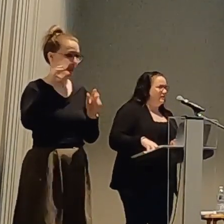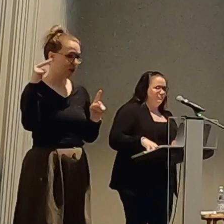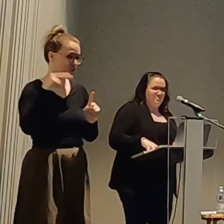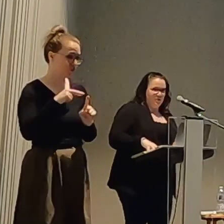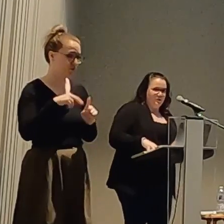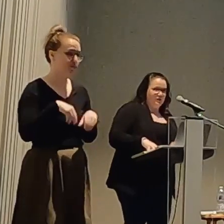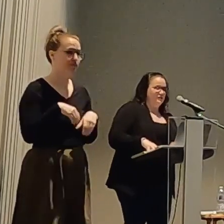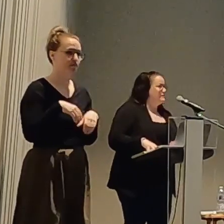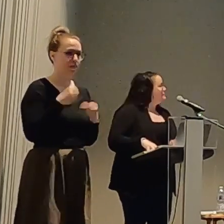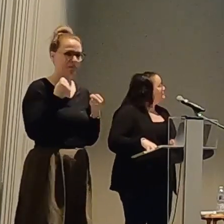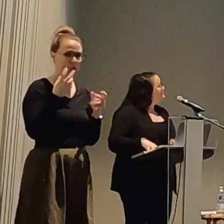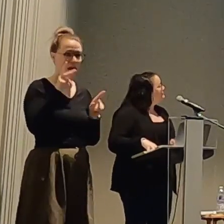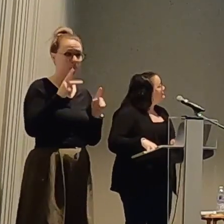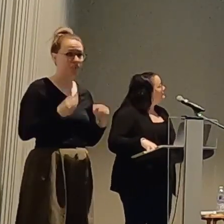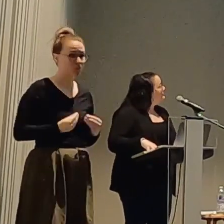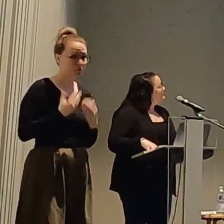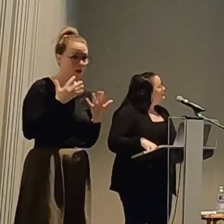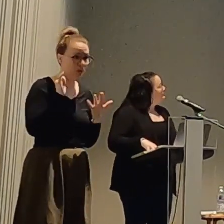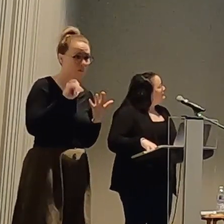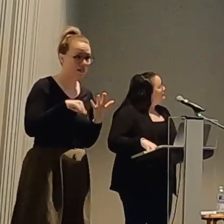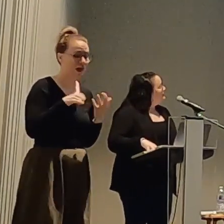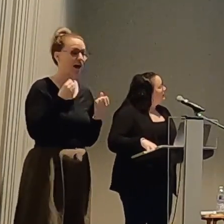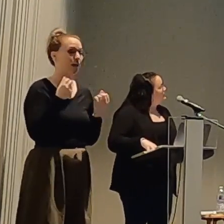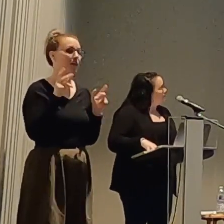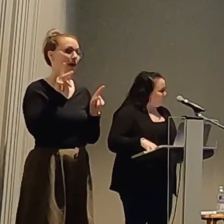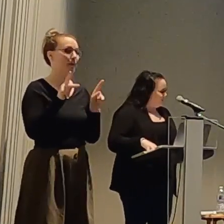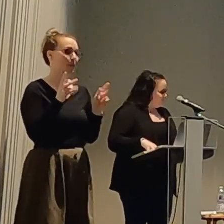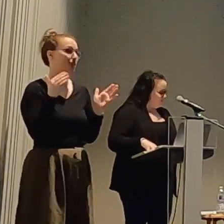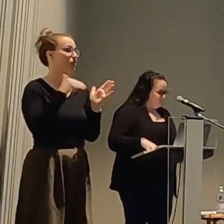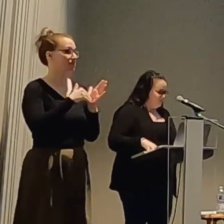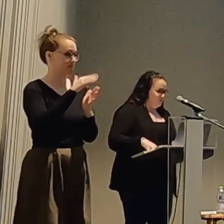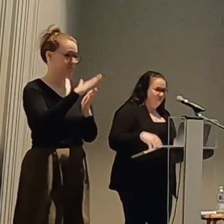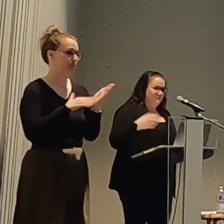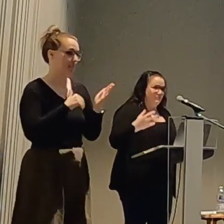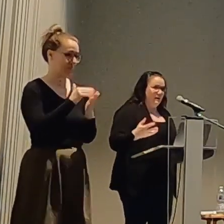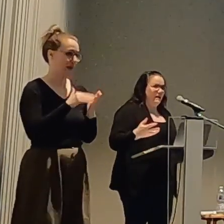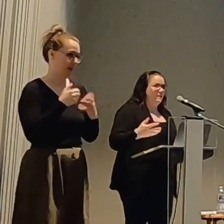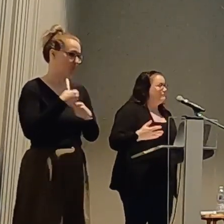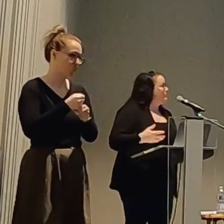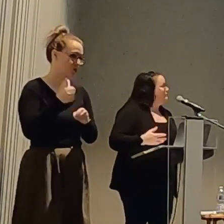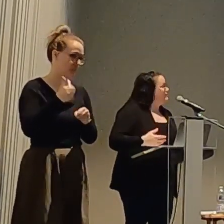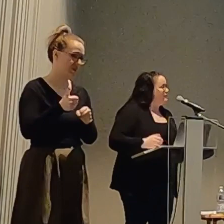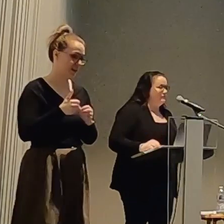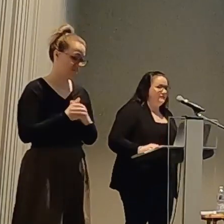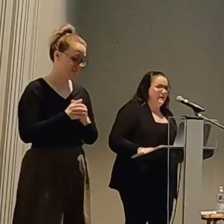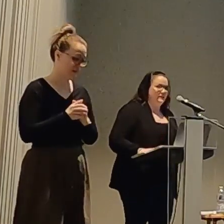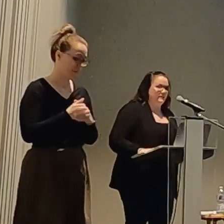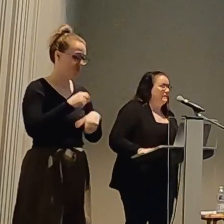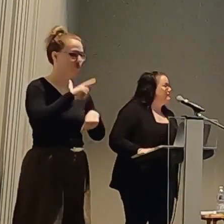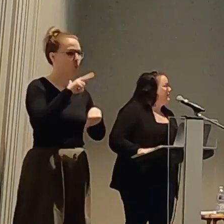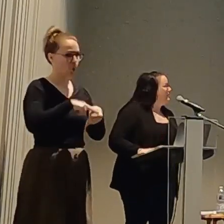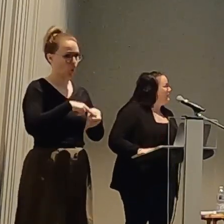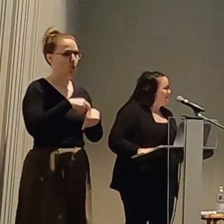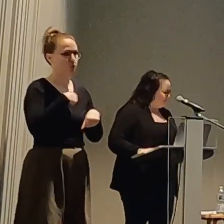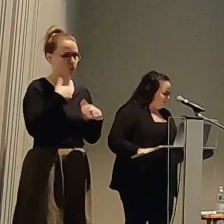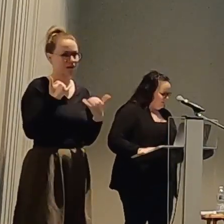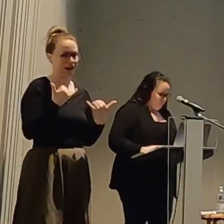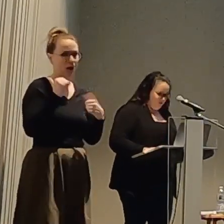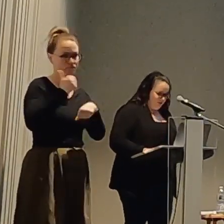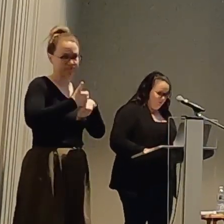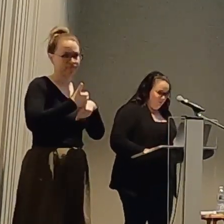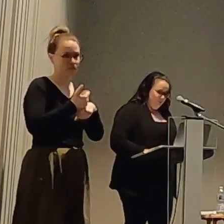inspirations, and reproductions. And of course, we have one of those at the